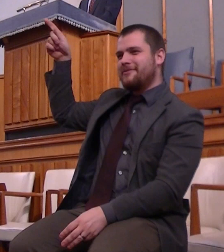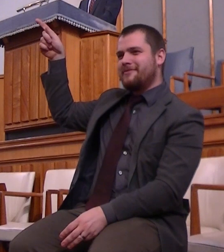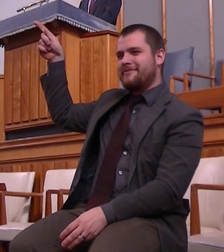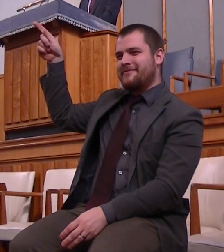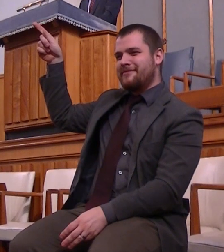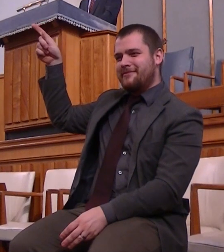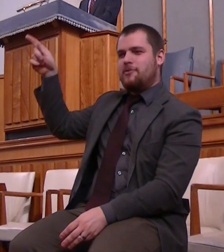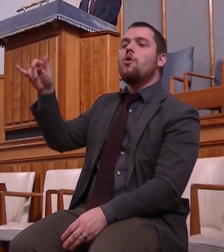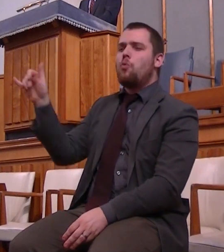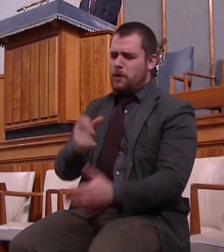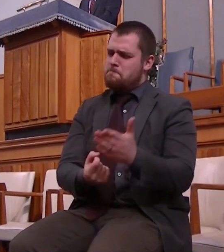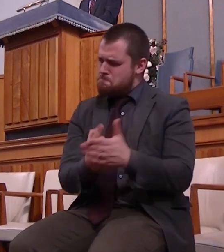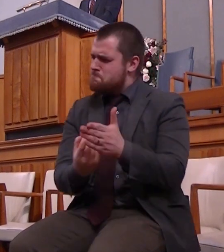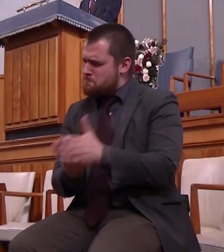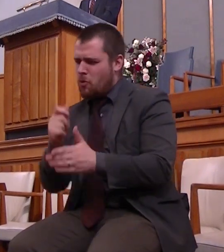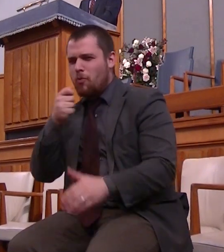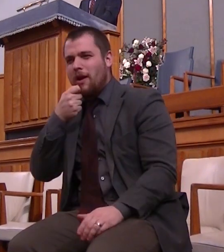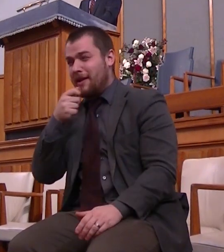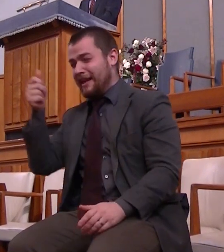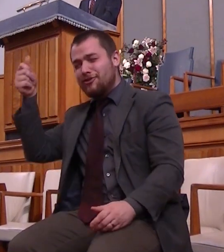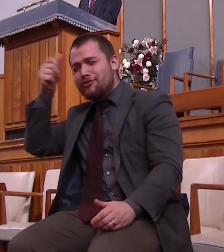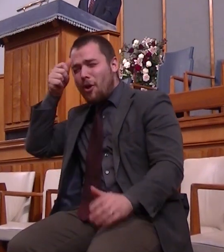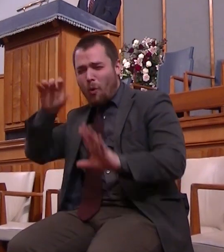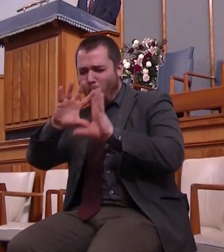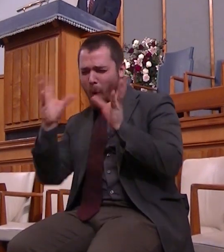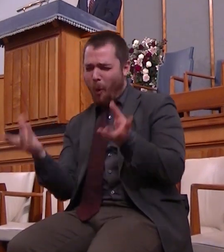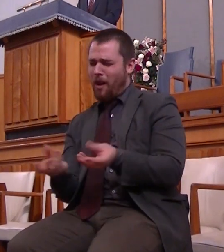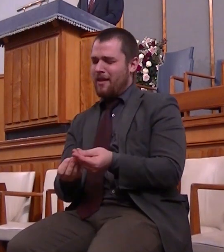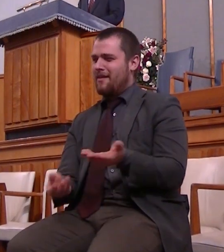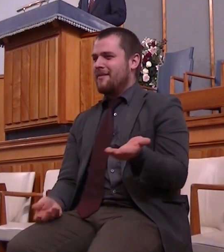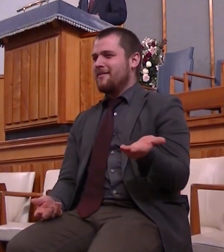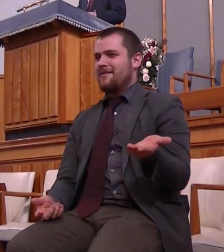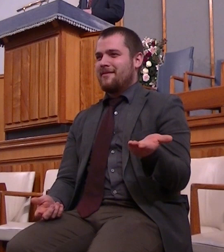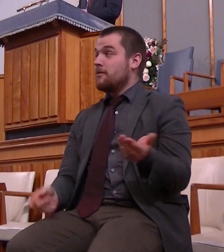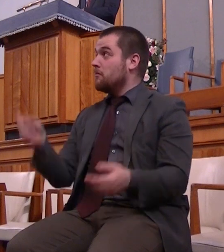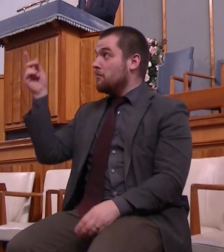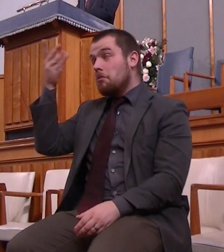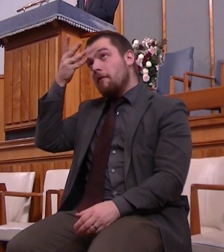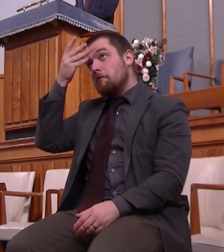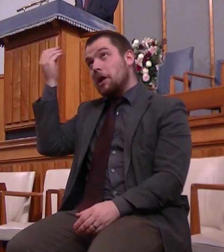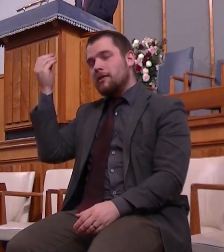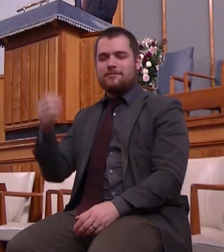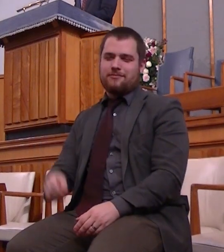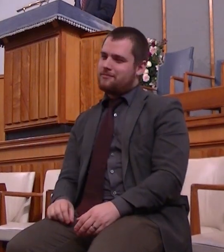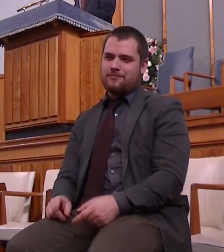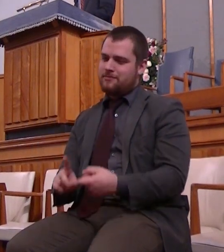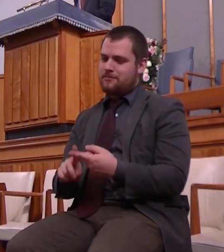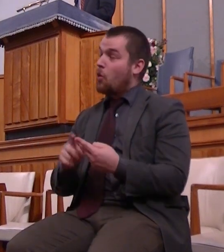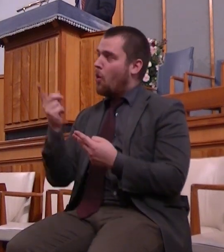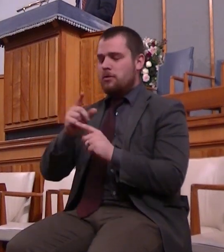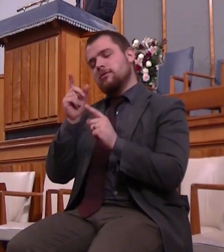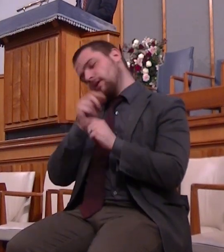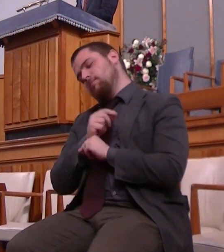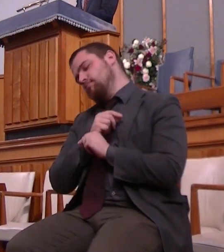at it. The eternal knowledge never fades. God is never unconscious. God is never